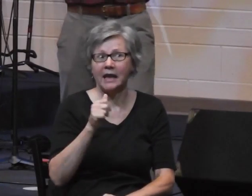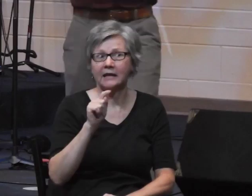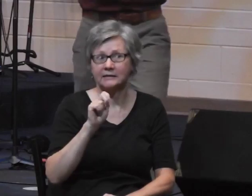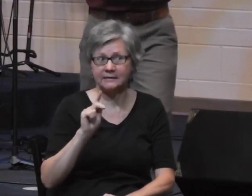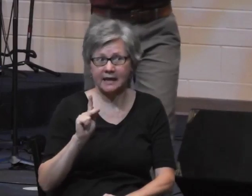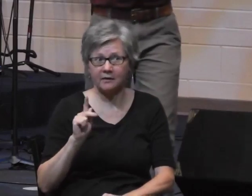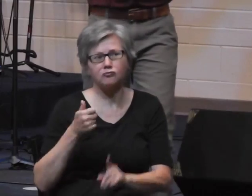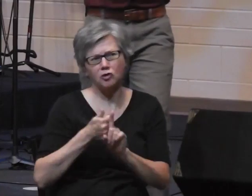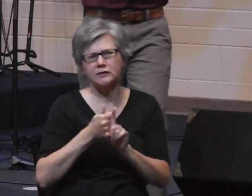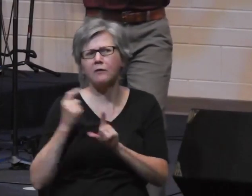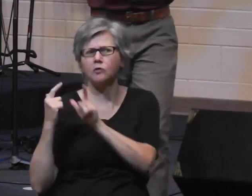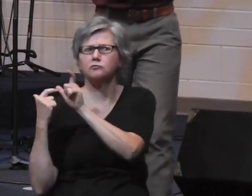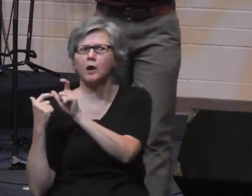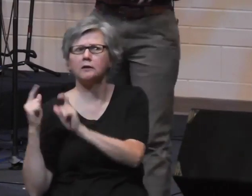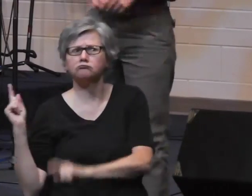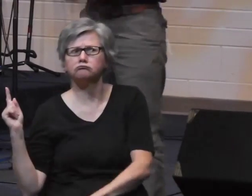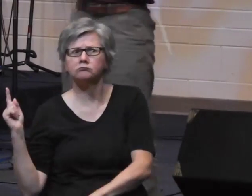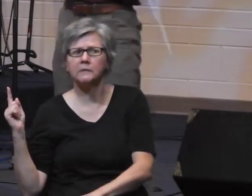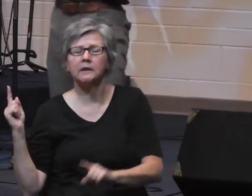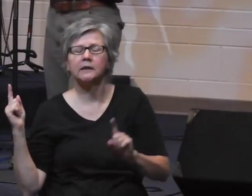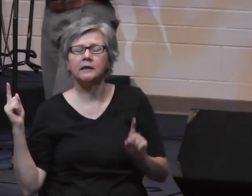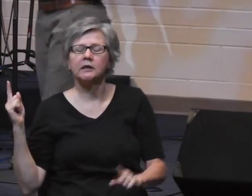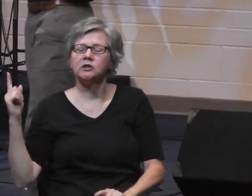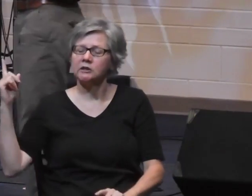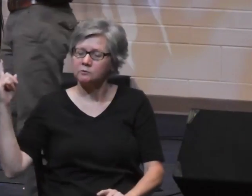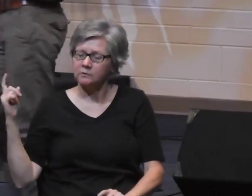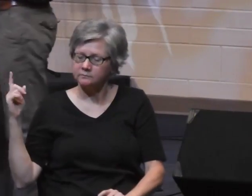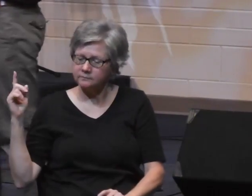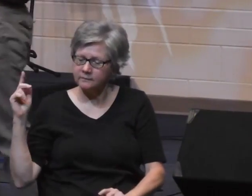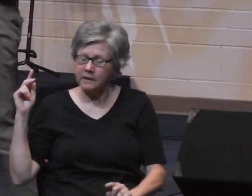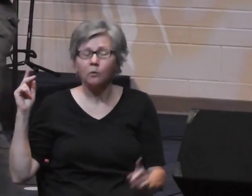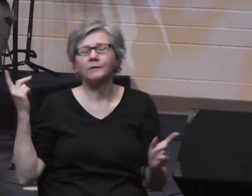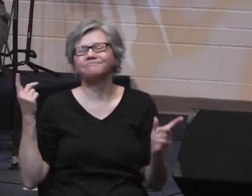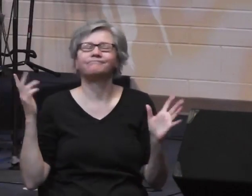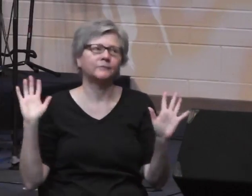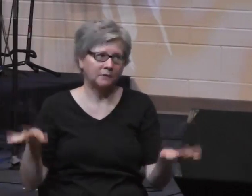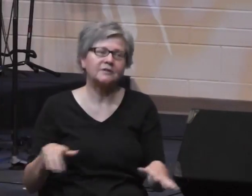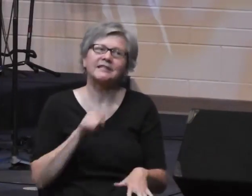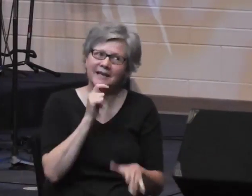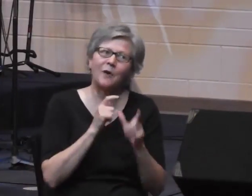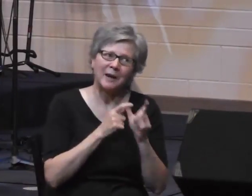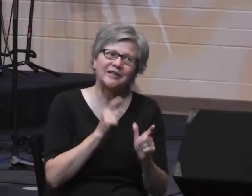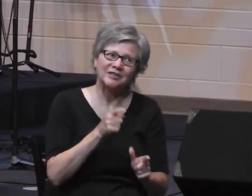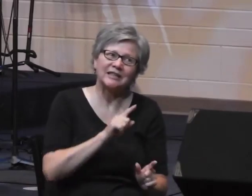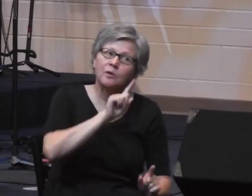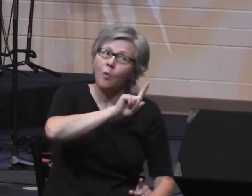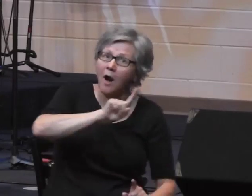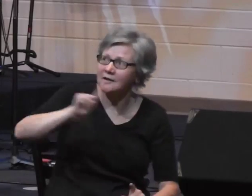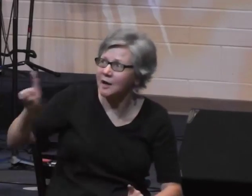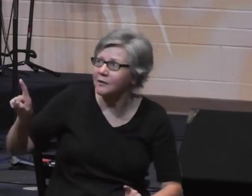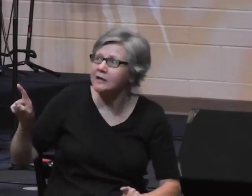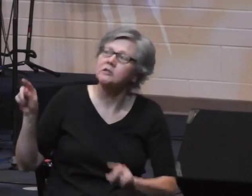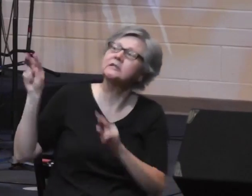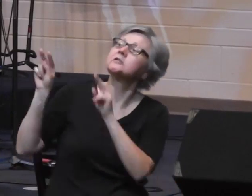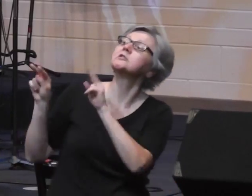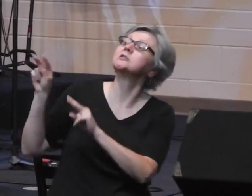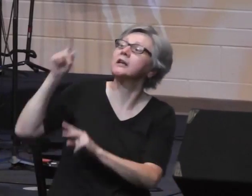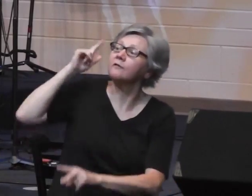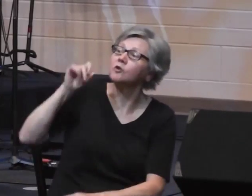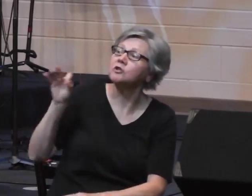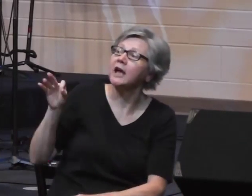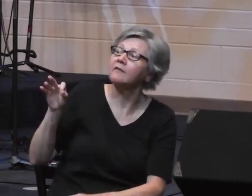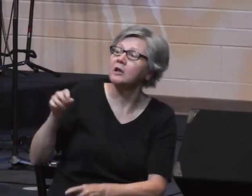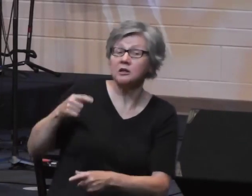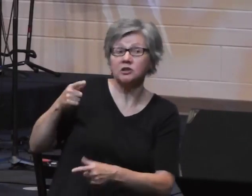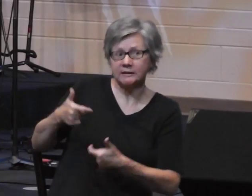up over a little hill so she can see farther down the course, she texts, "I can see Brian," or "Who can I see? I can see Jeff at the bottom